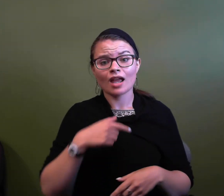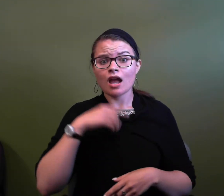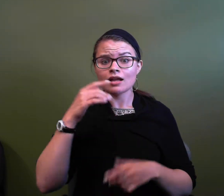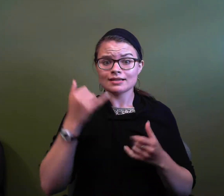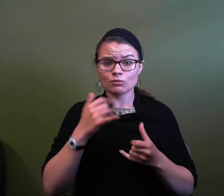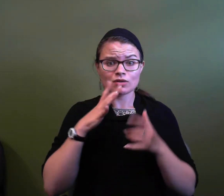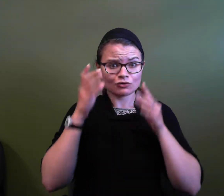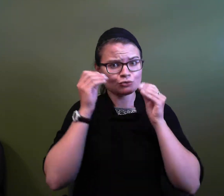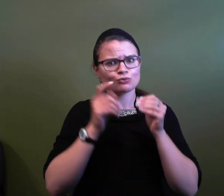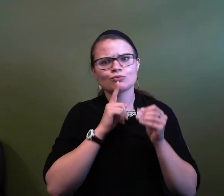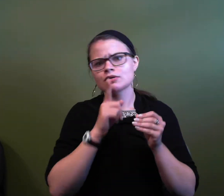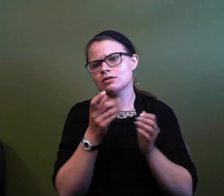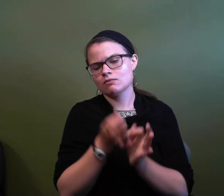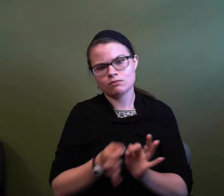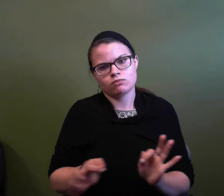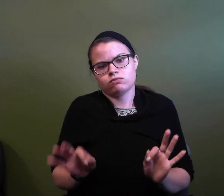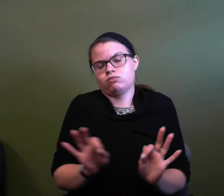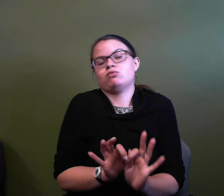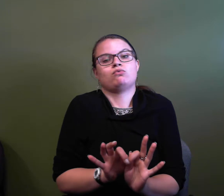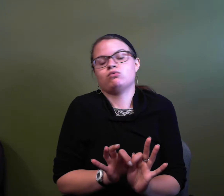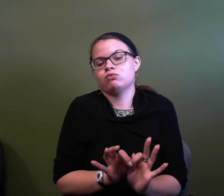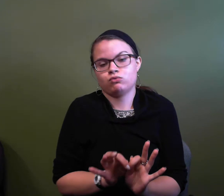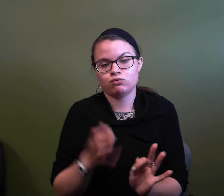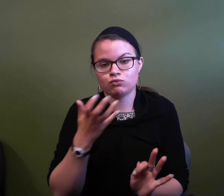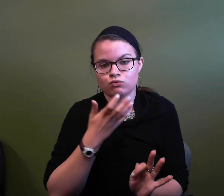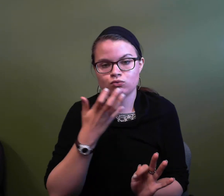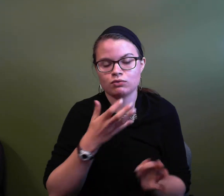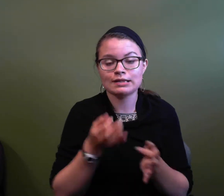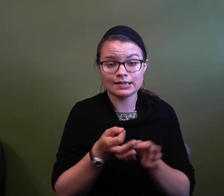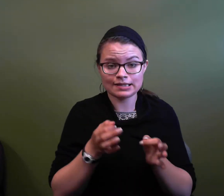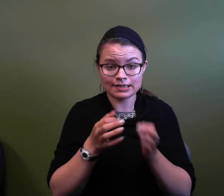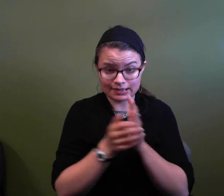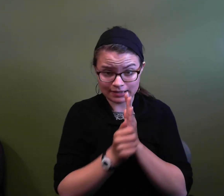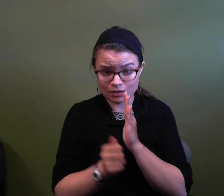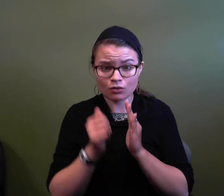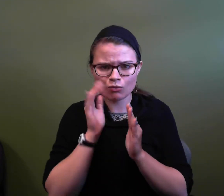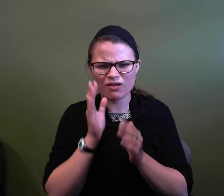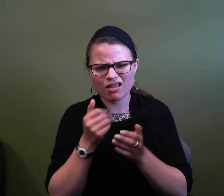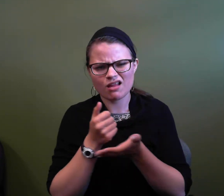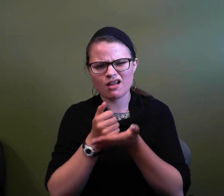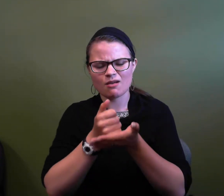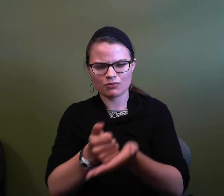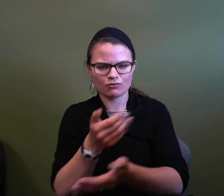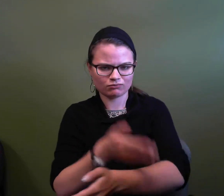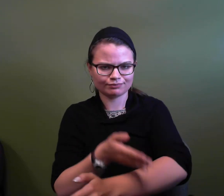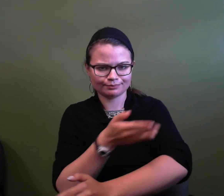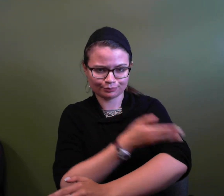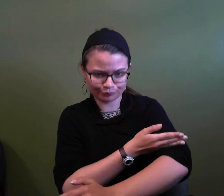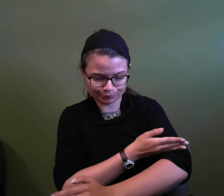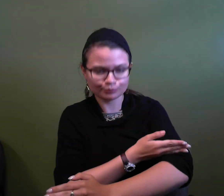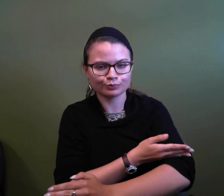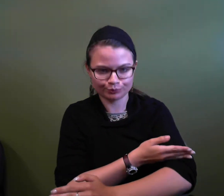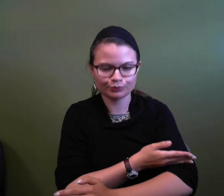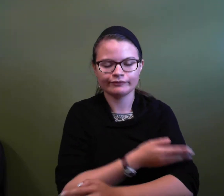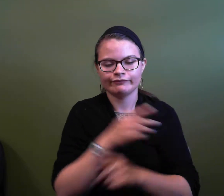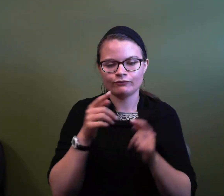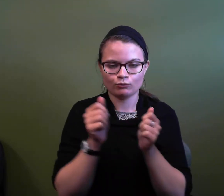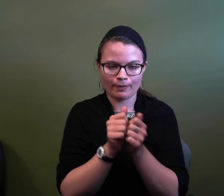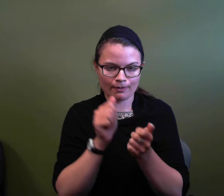help improve your marks when it comes to writing on tests. So let's get started. So I